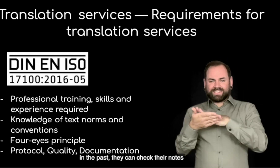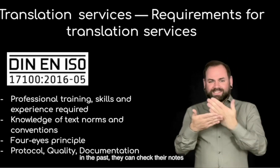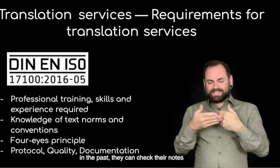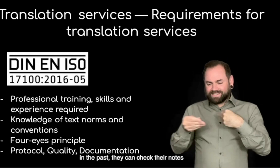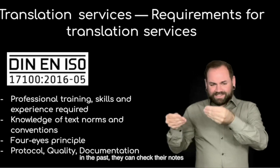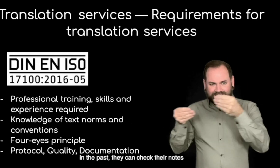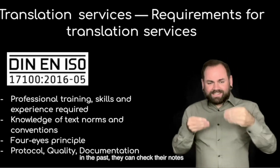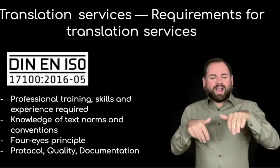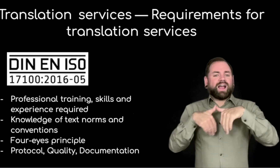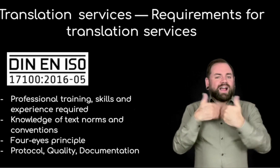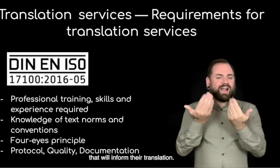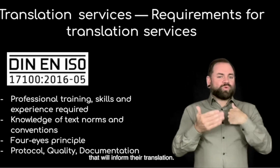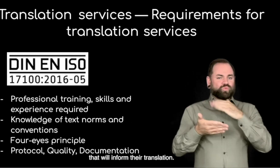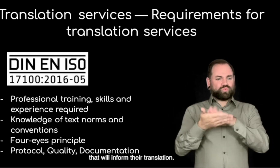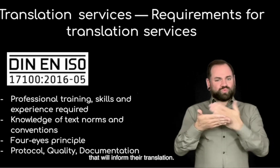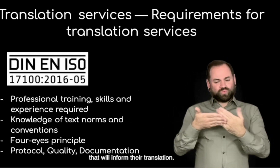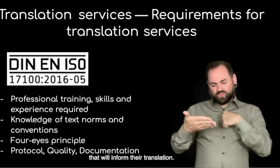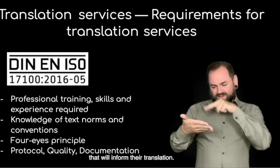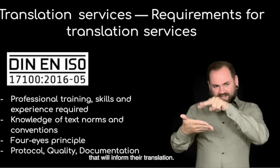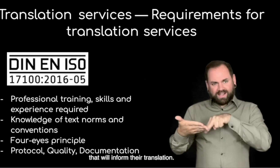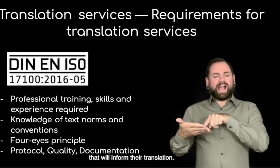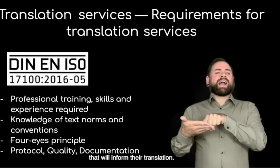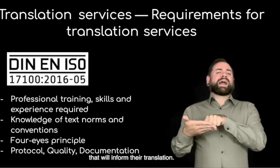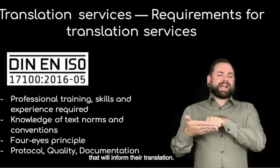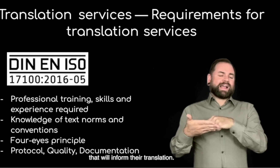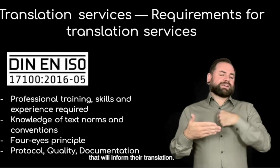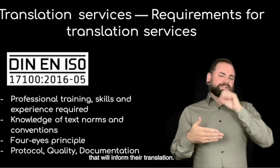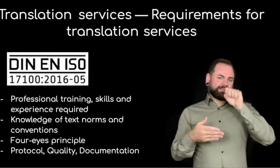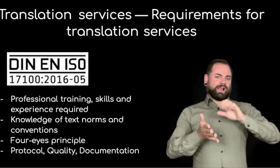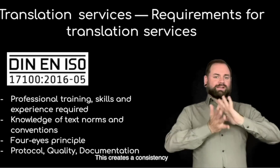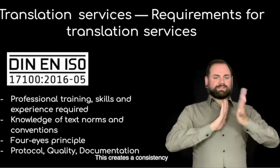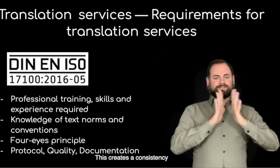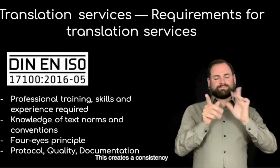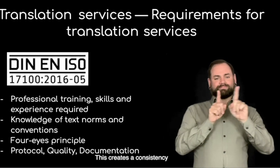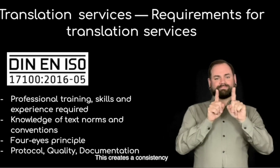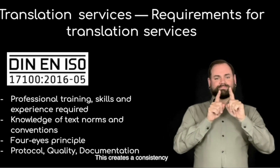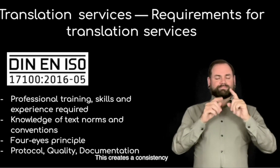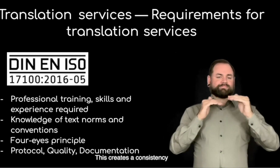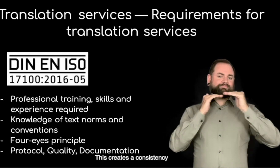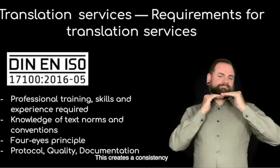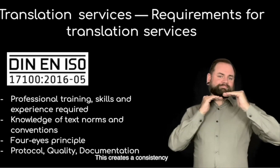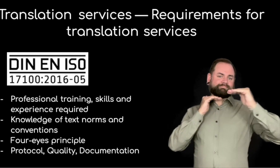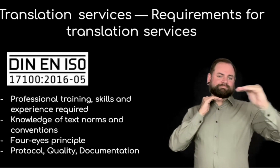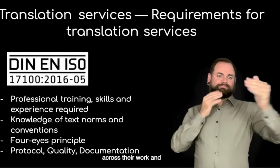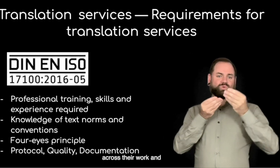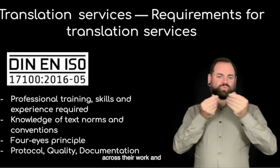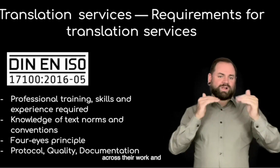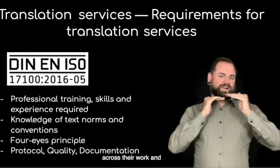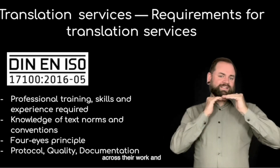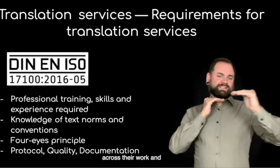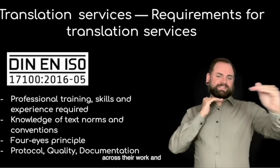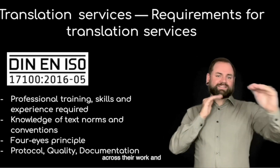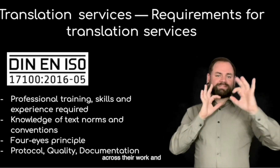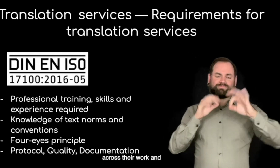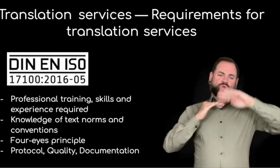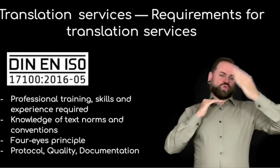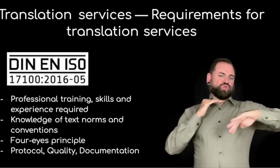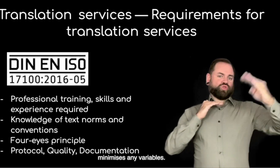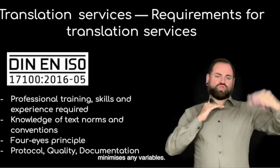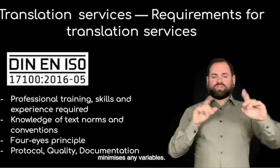to one completed in the past, they can check their notes that will inform their translation. This creates a consistency across